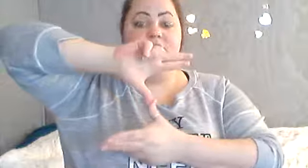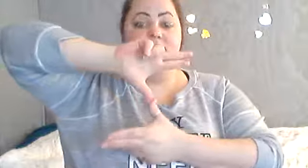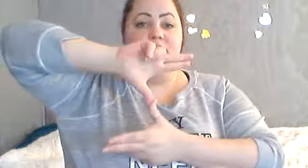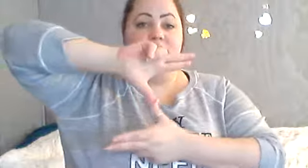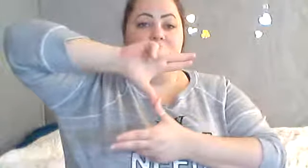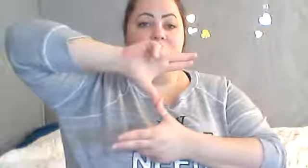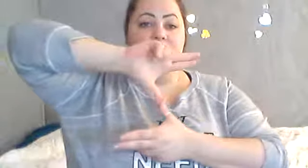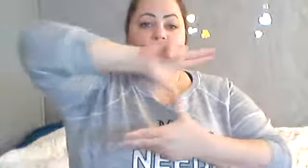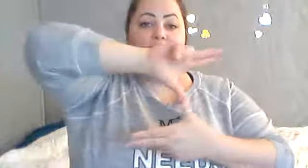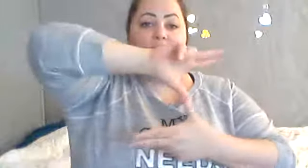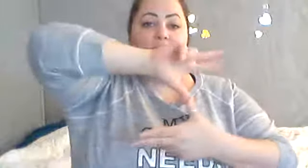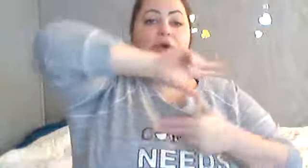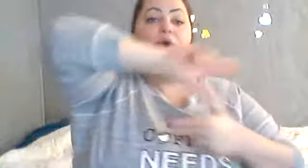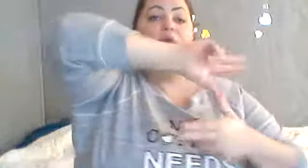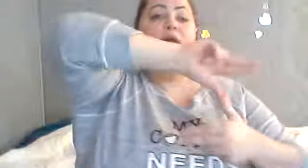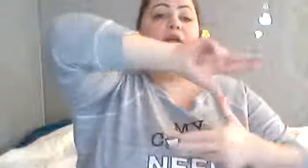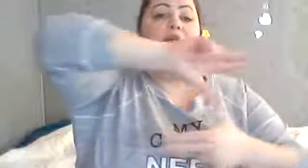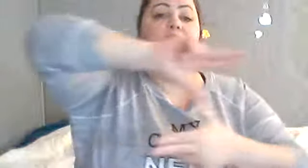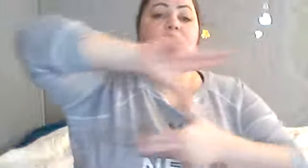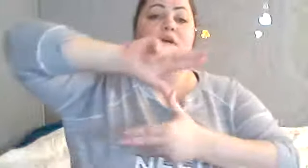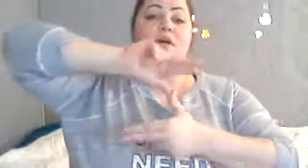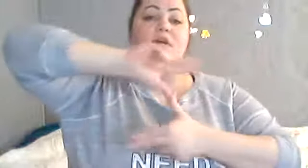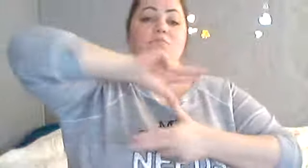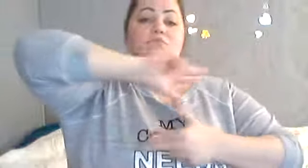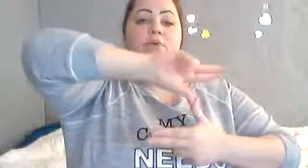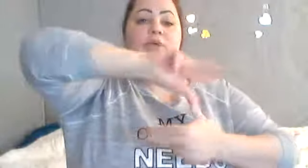here. Hurricane. And kind of move it around like